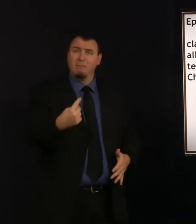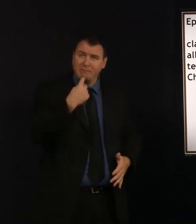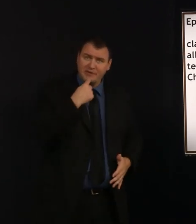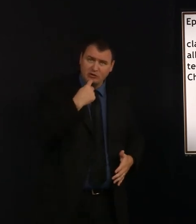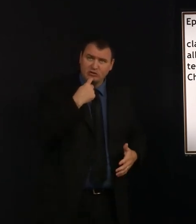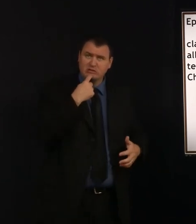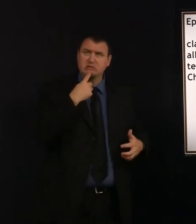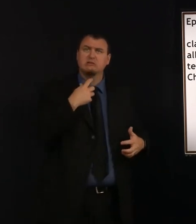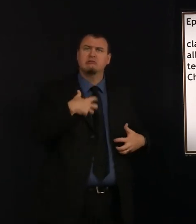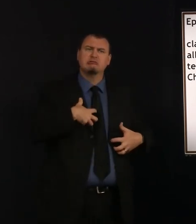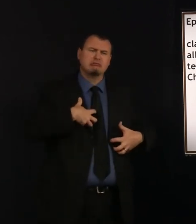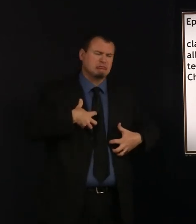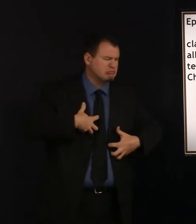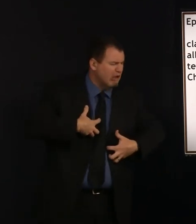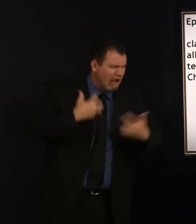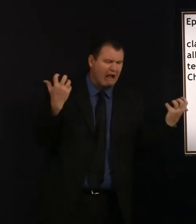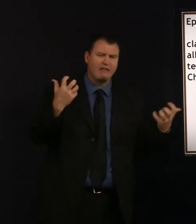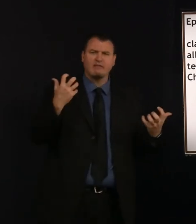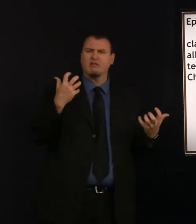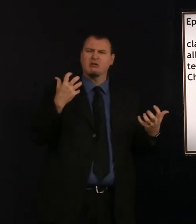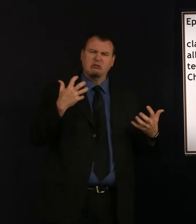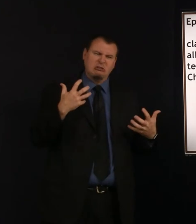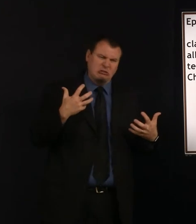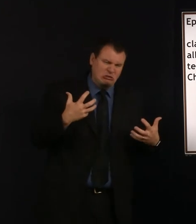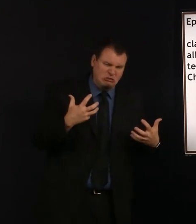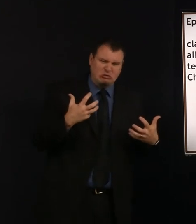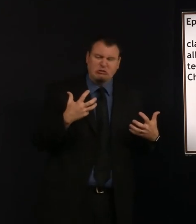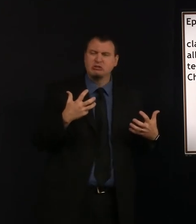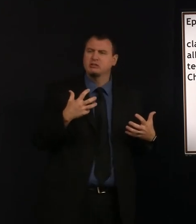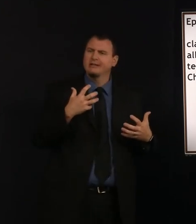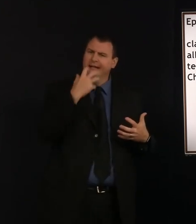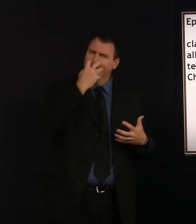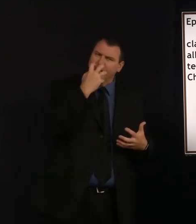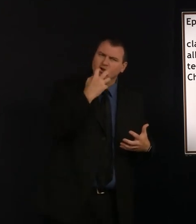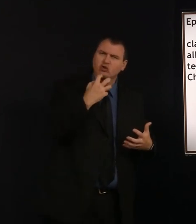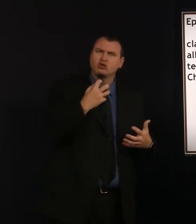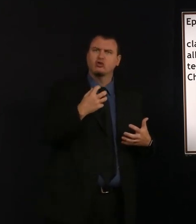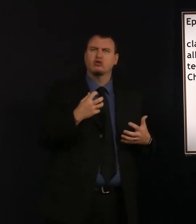Words are important, but all bitterness and wrath, anger,